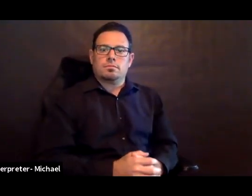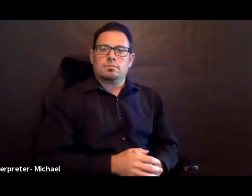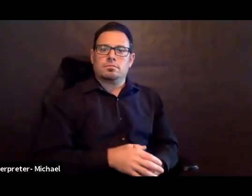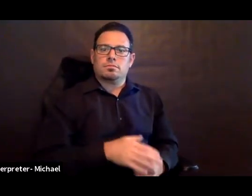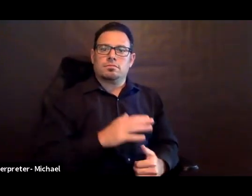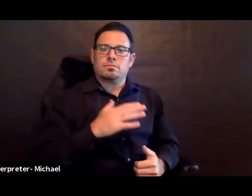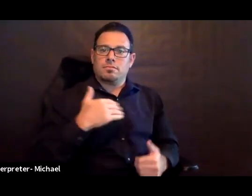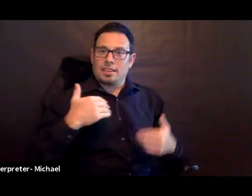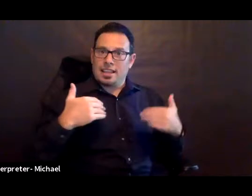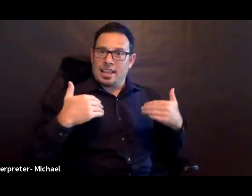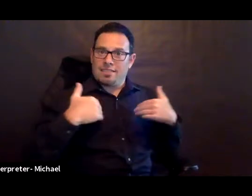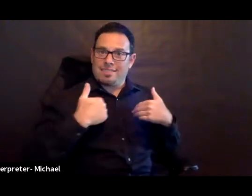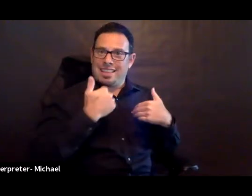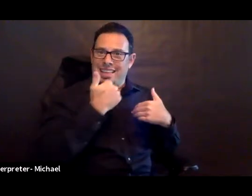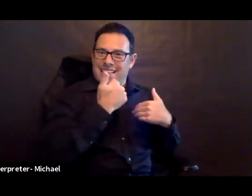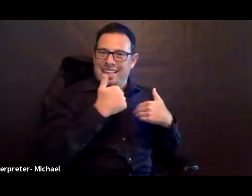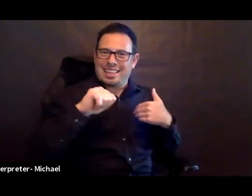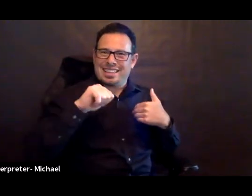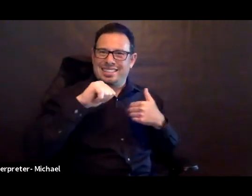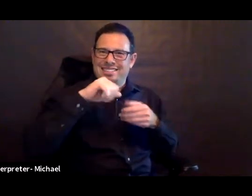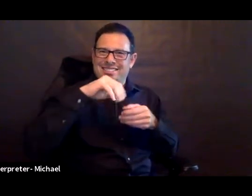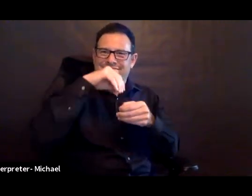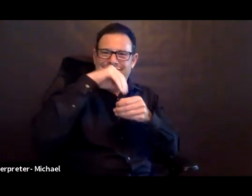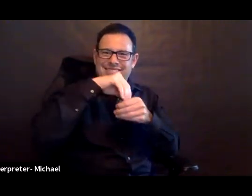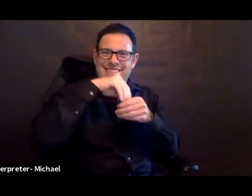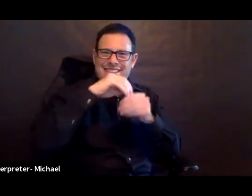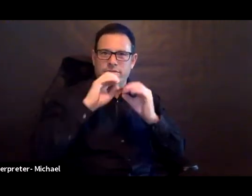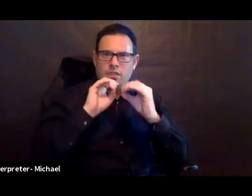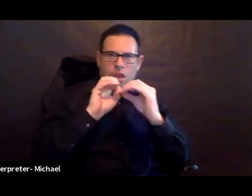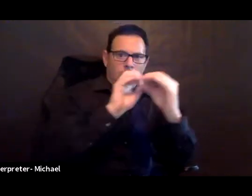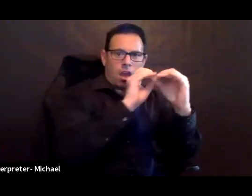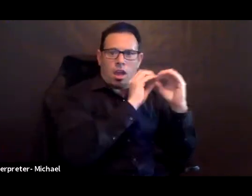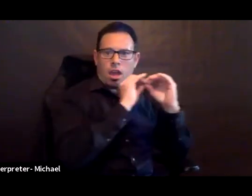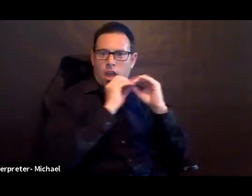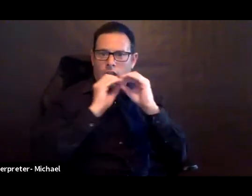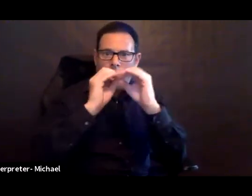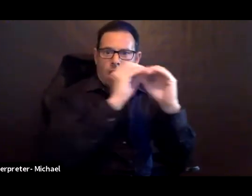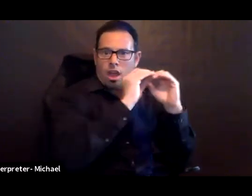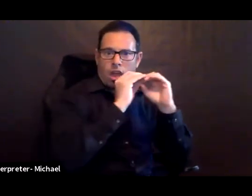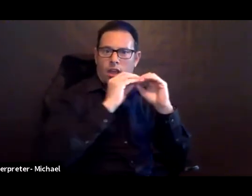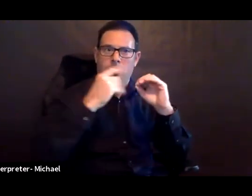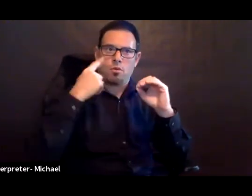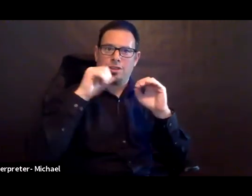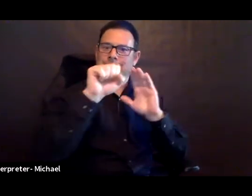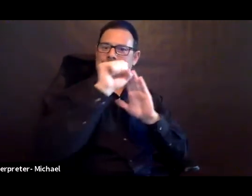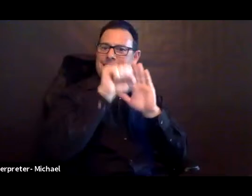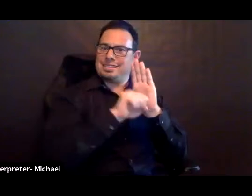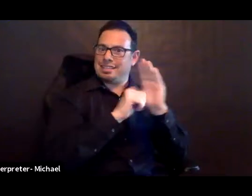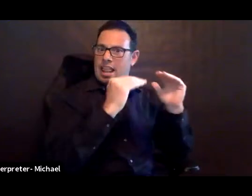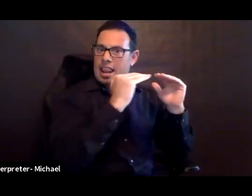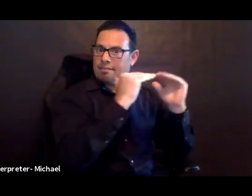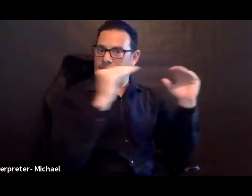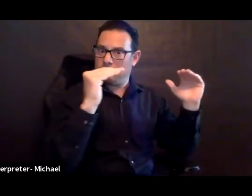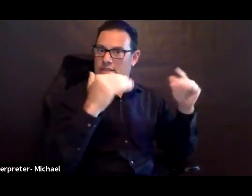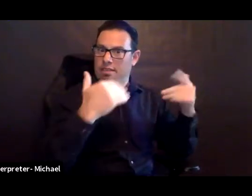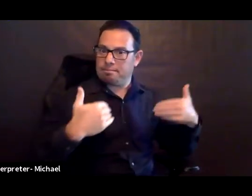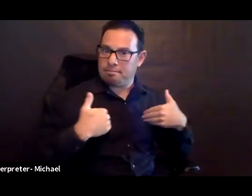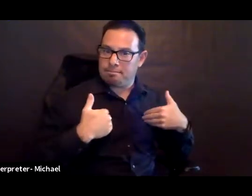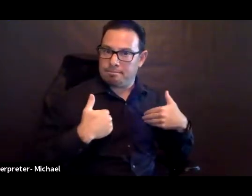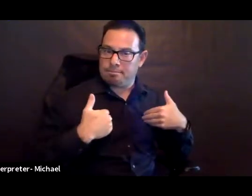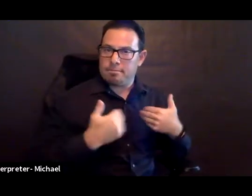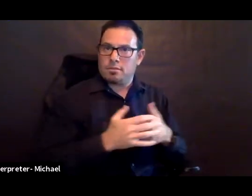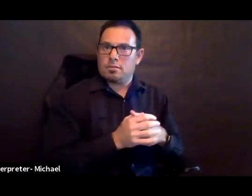implement it at the state employee level? I think that there have been questions about under what circumstances